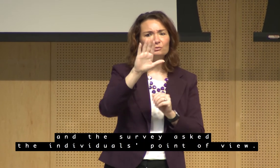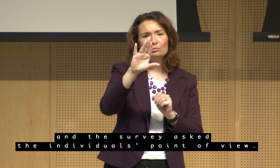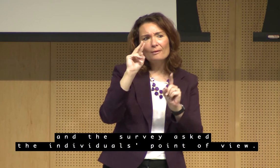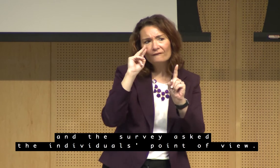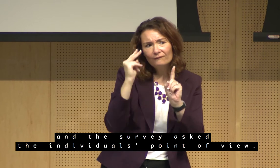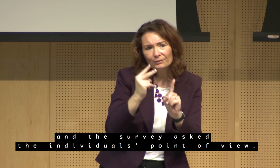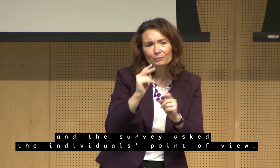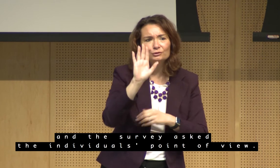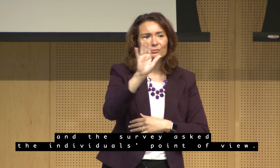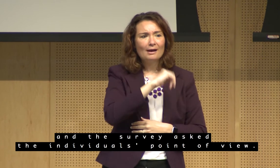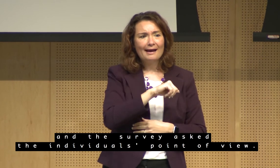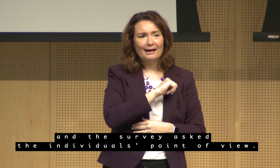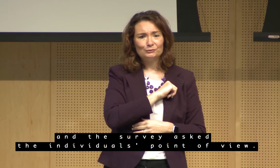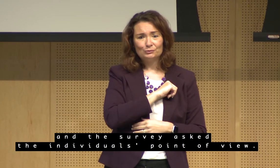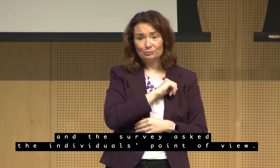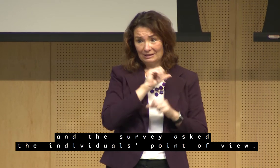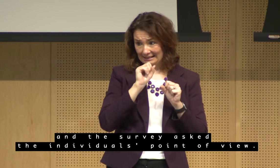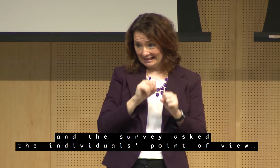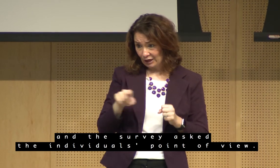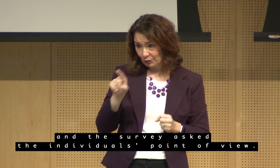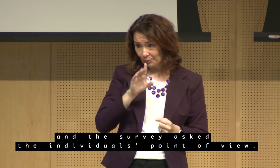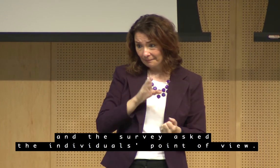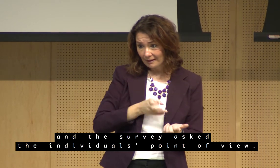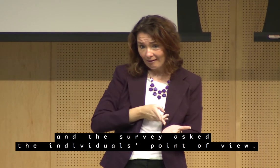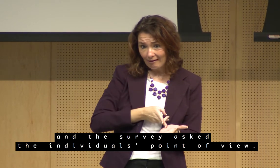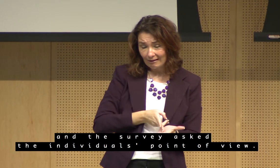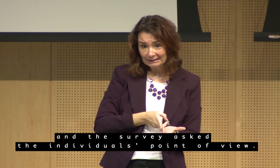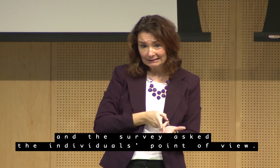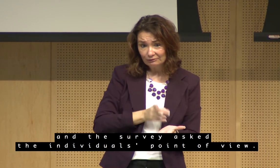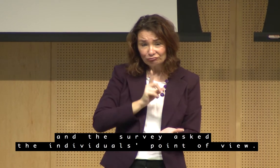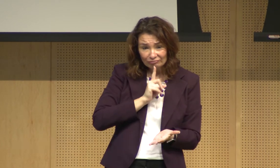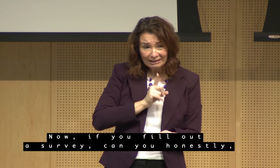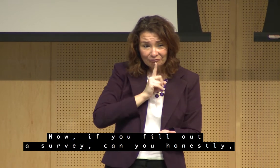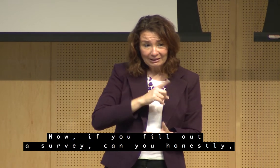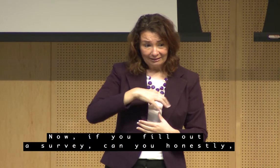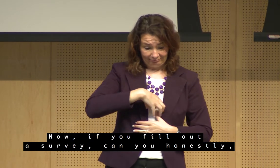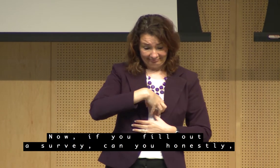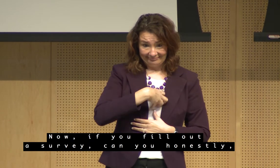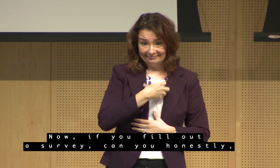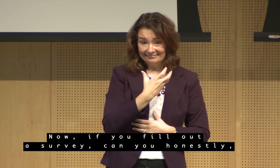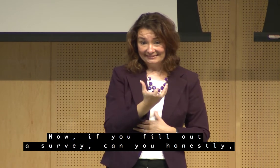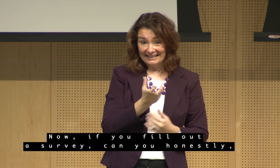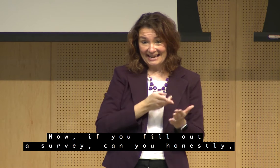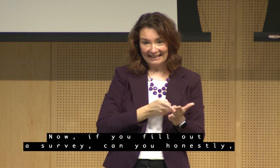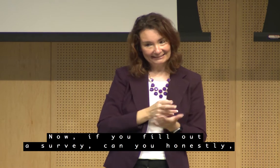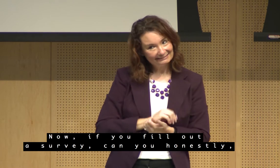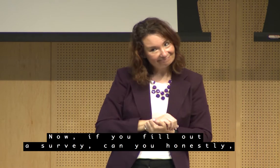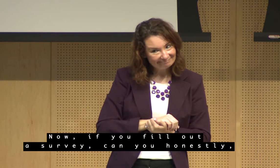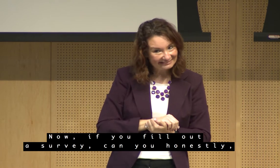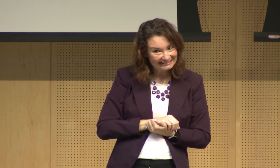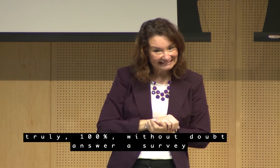and the survey asked the individual's point of view. Now, if you fill out a survey, can you honestly,